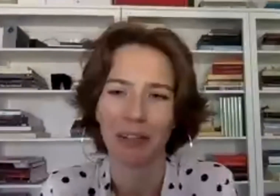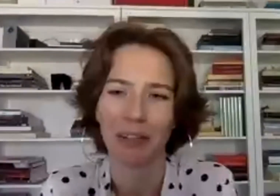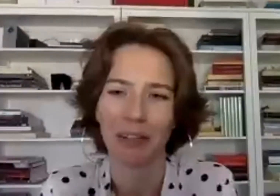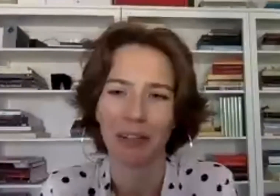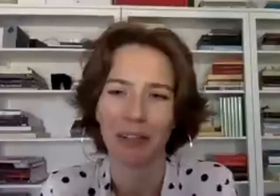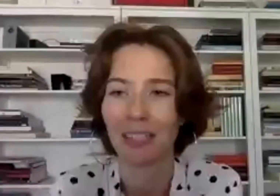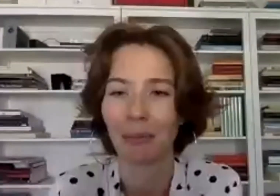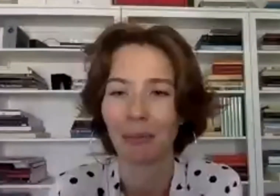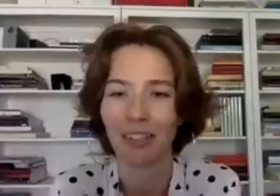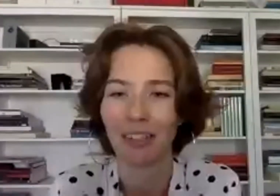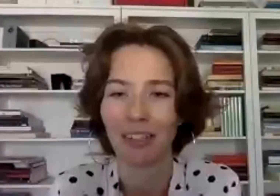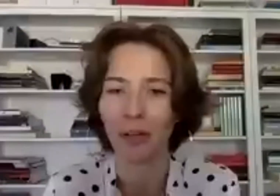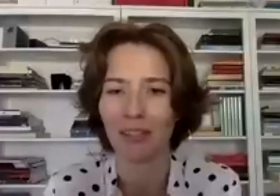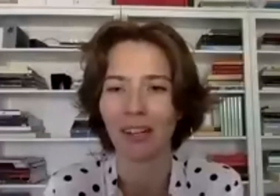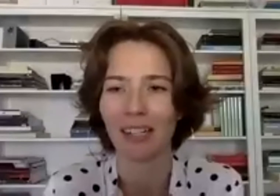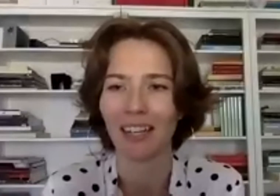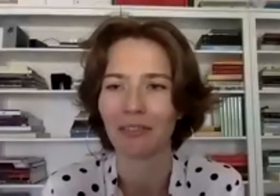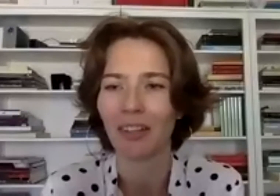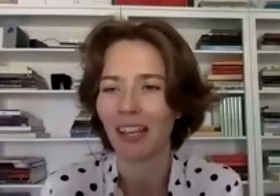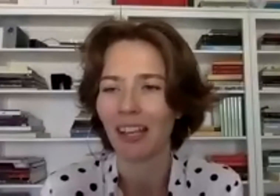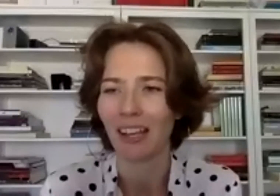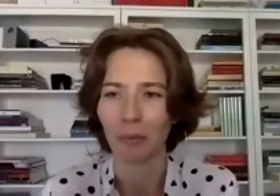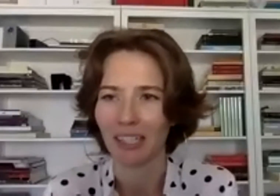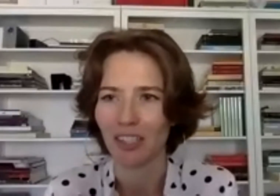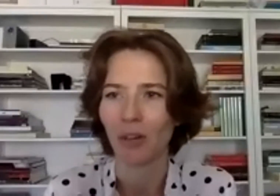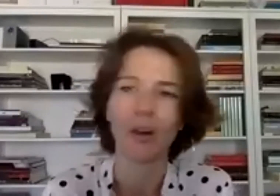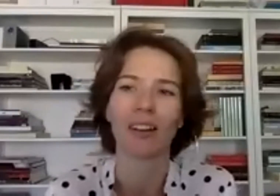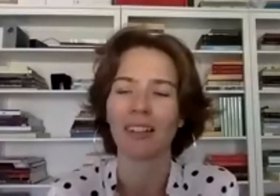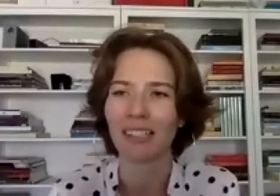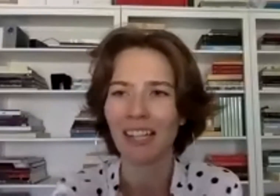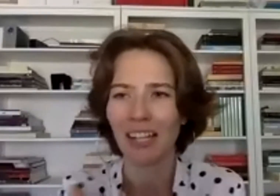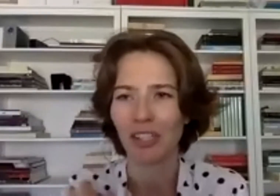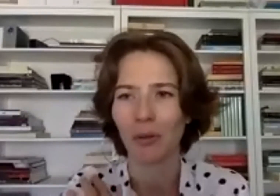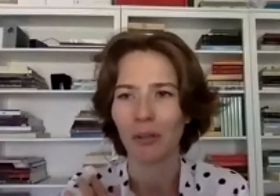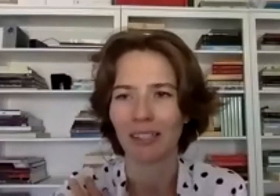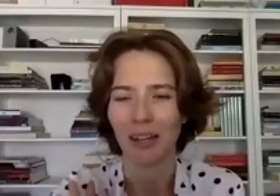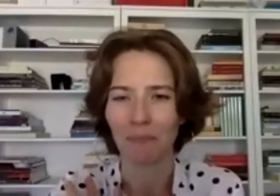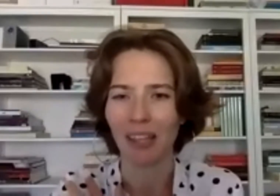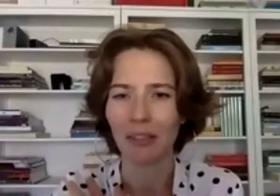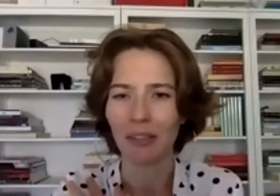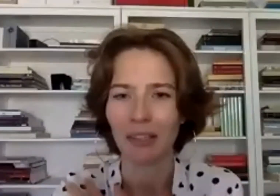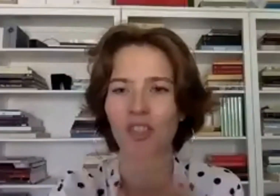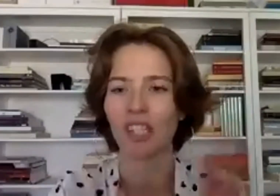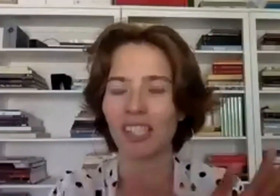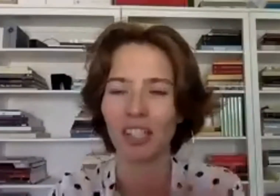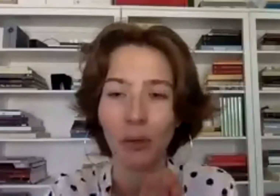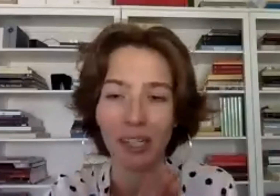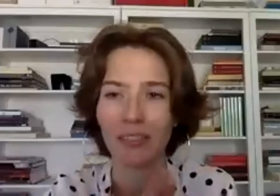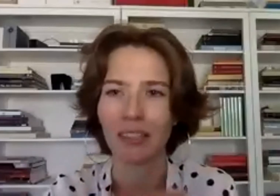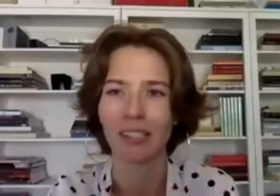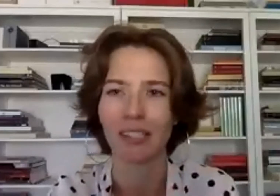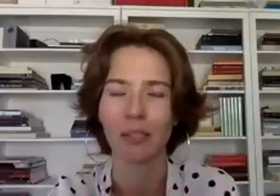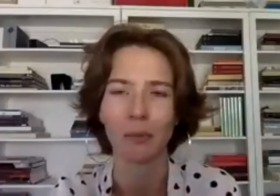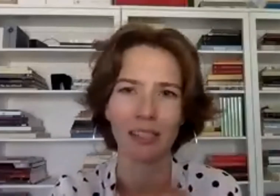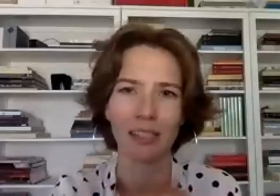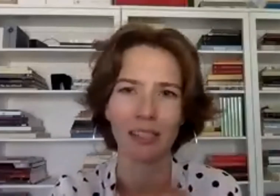of time to explain all these programs that you guys have and are working so hard on. So just to note again that